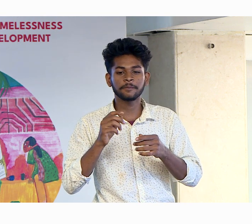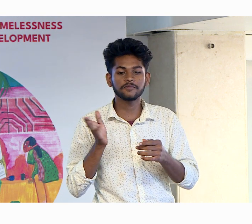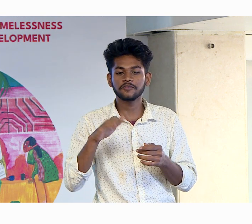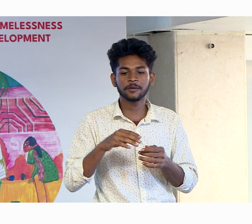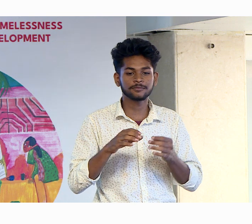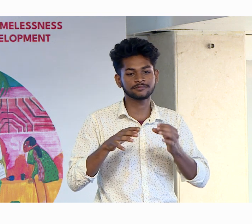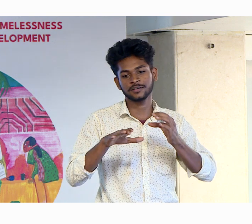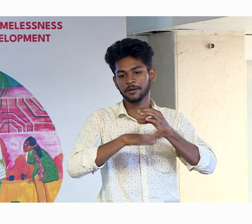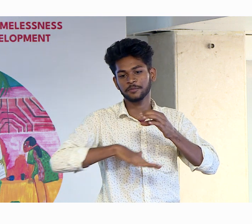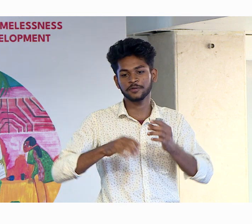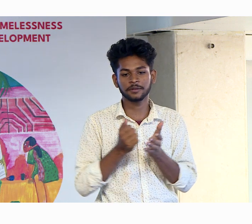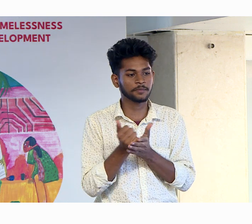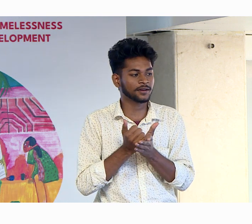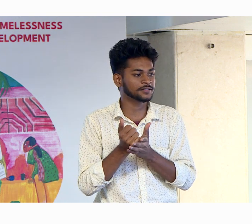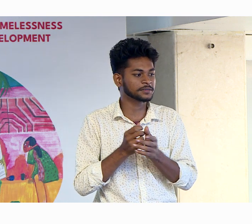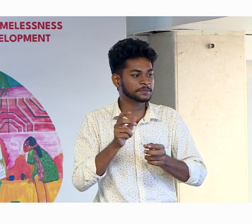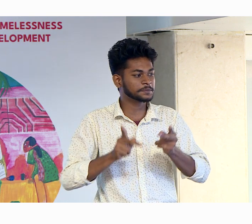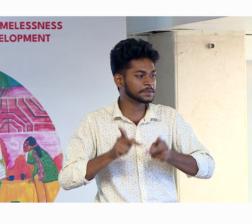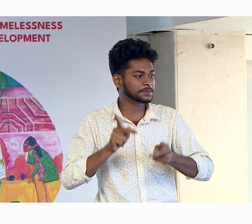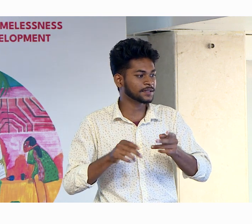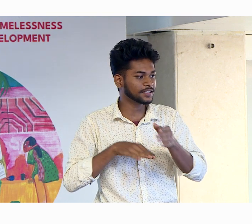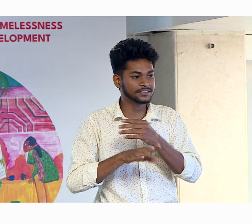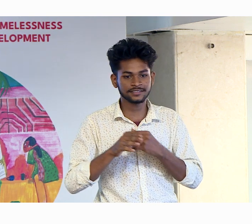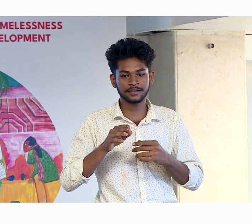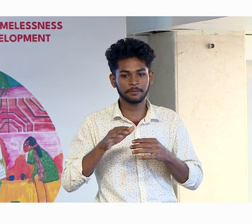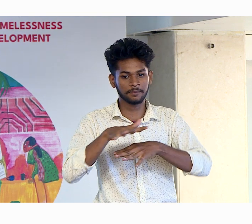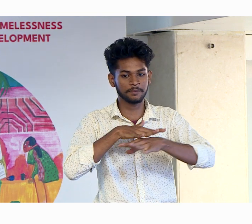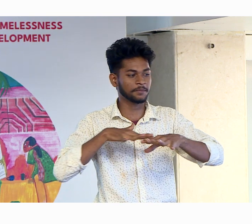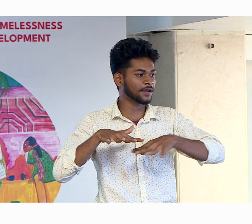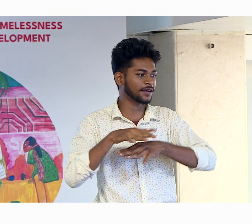to be involved to help the change happen, and they agree a plan.